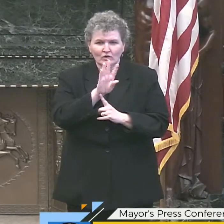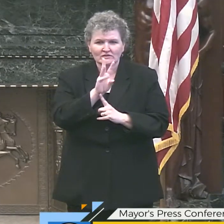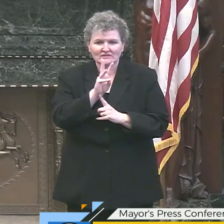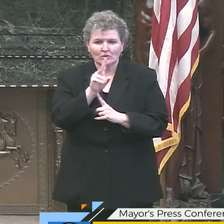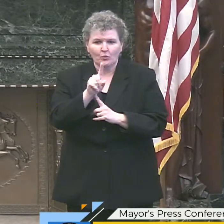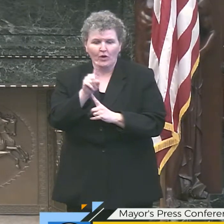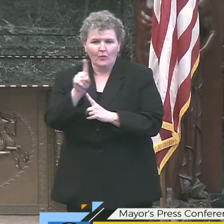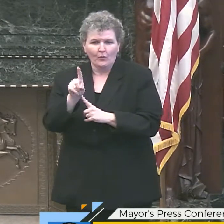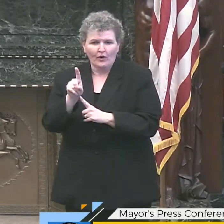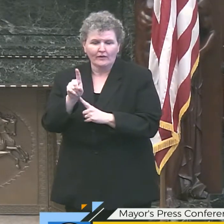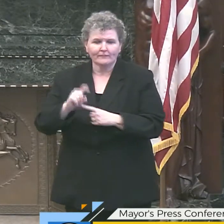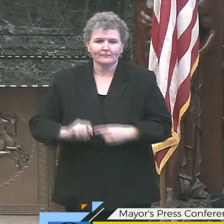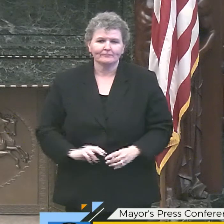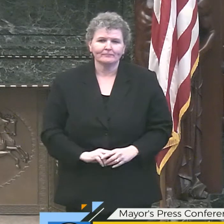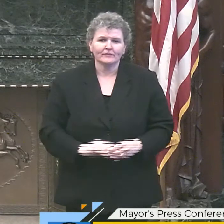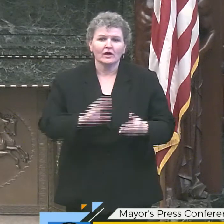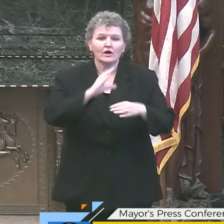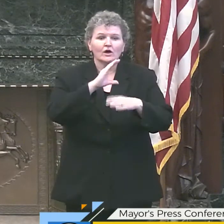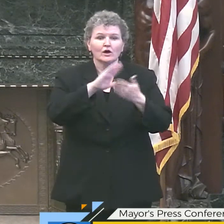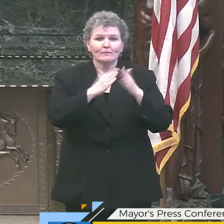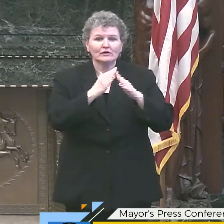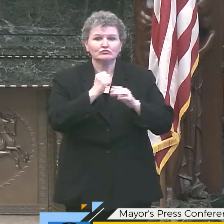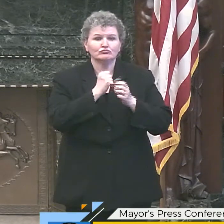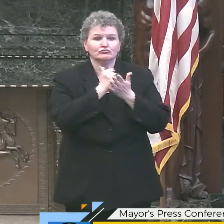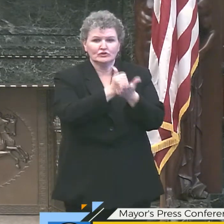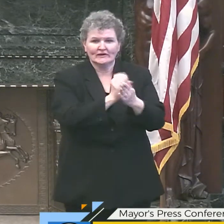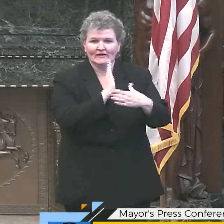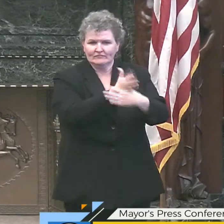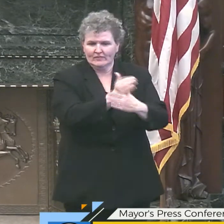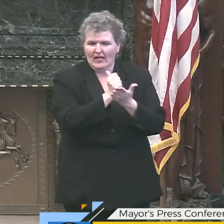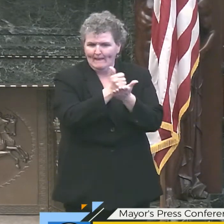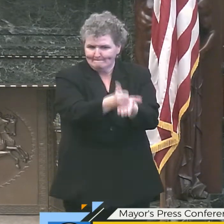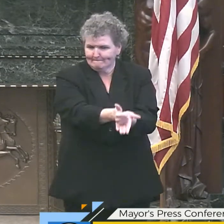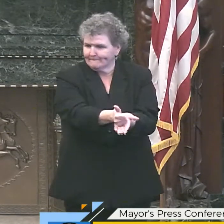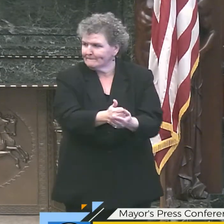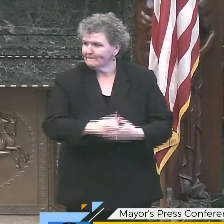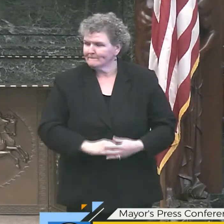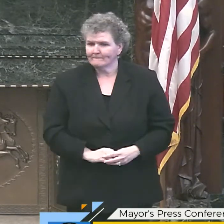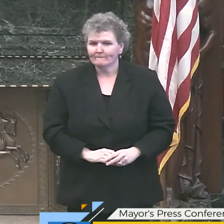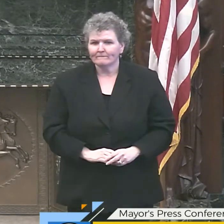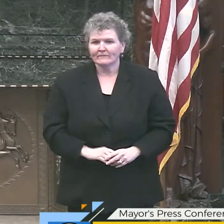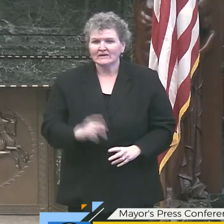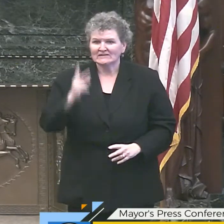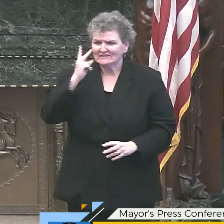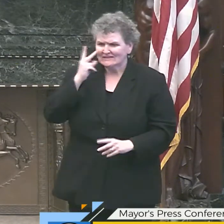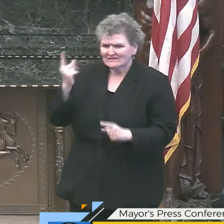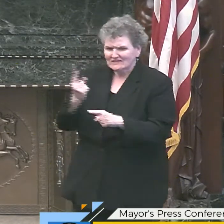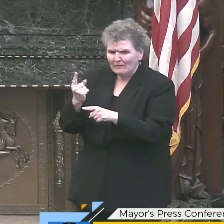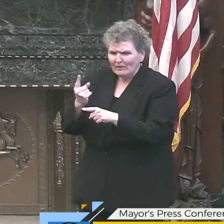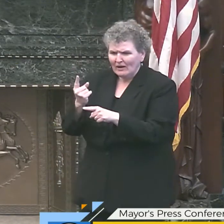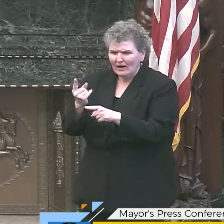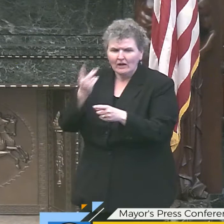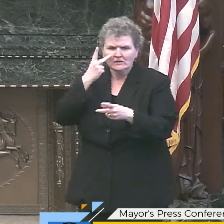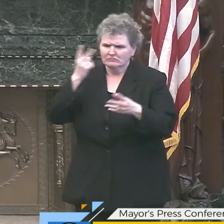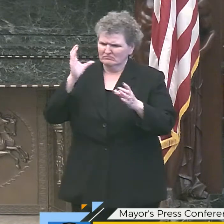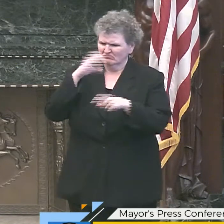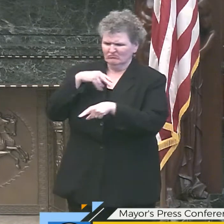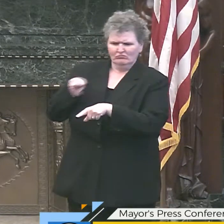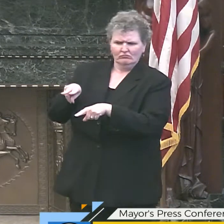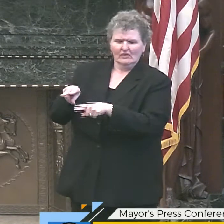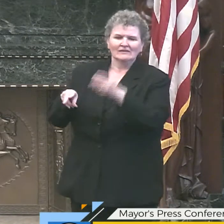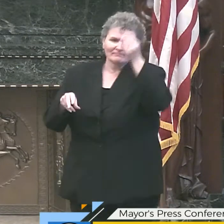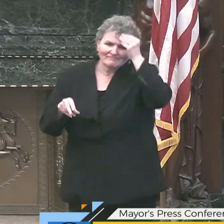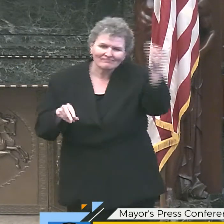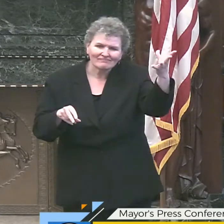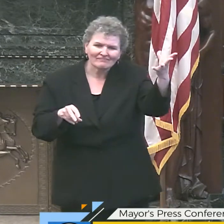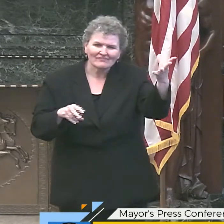215-800-4611 for Community Crisis Intervention. If you see something, say something. You can report criminal activity anonymously by